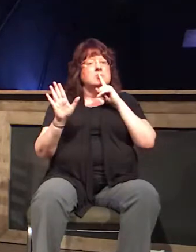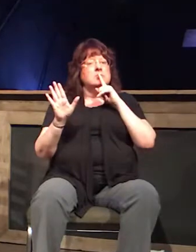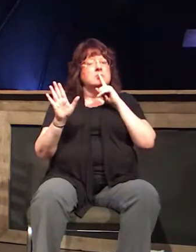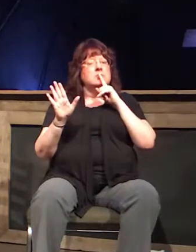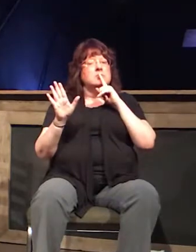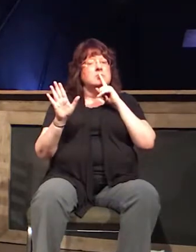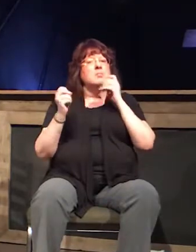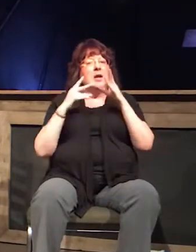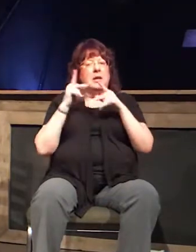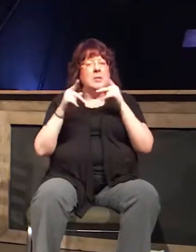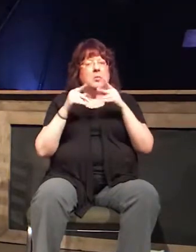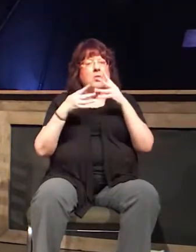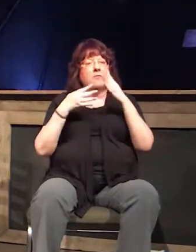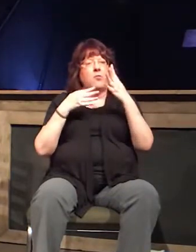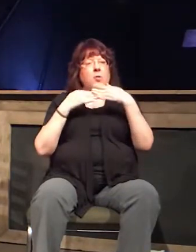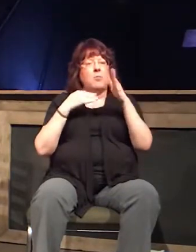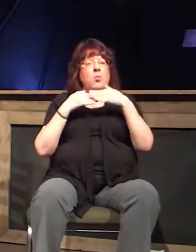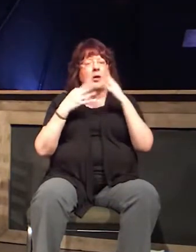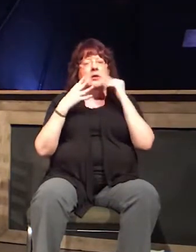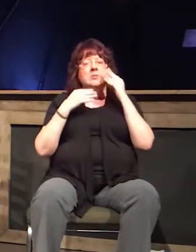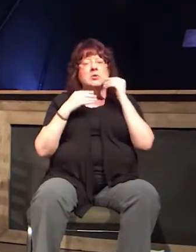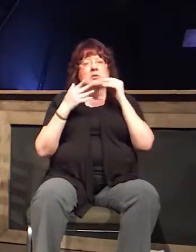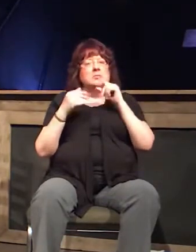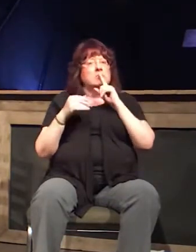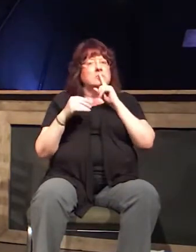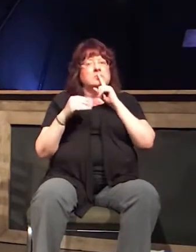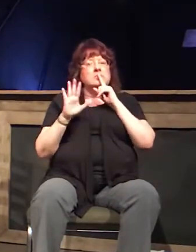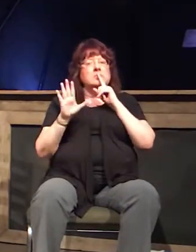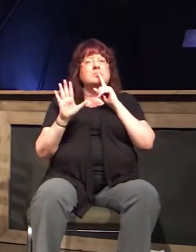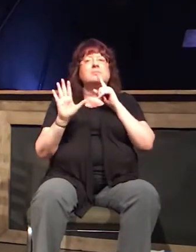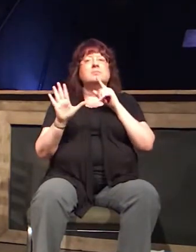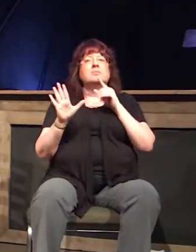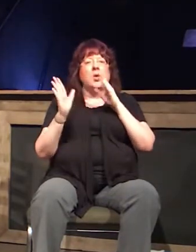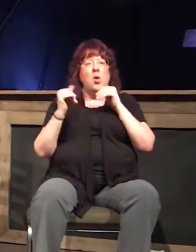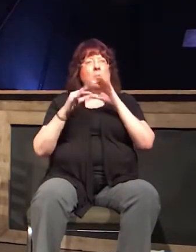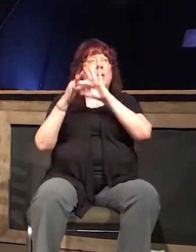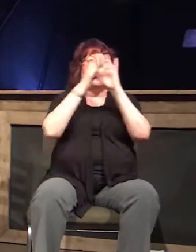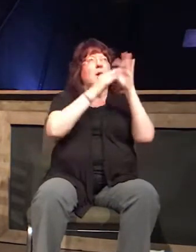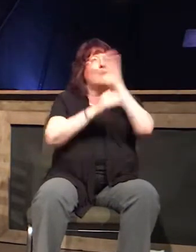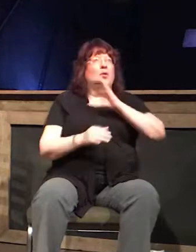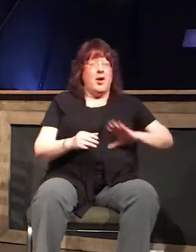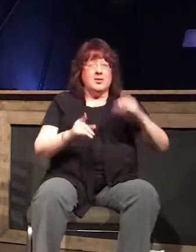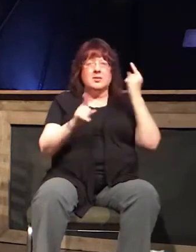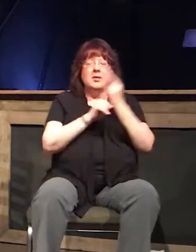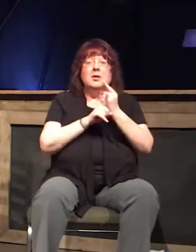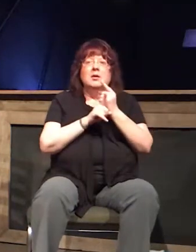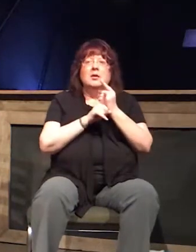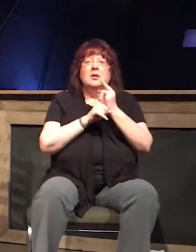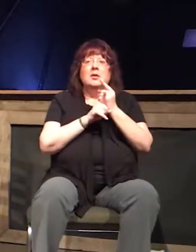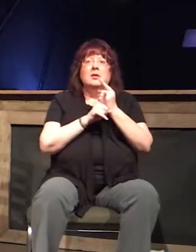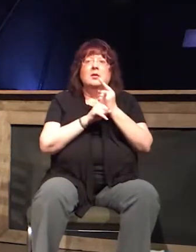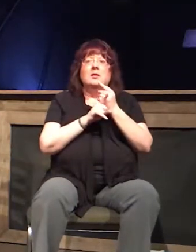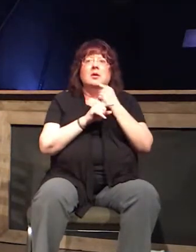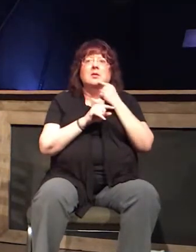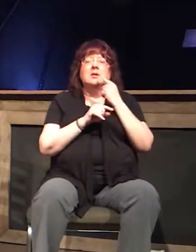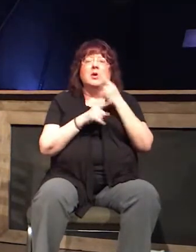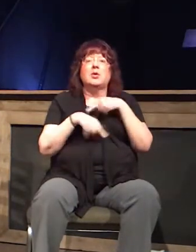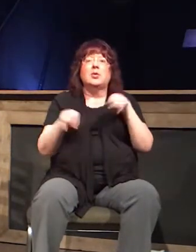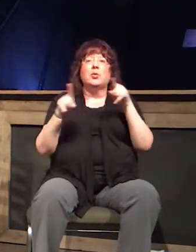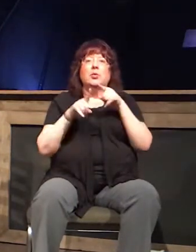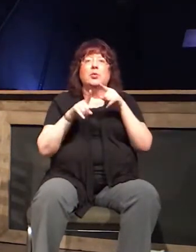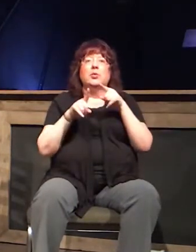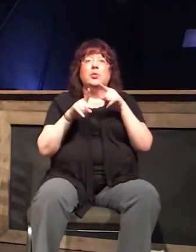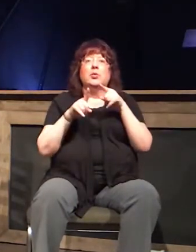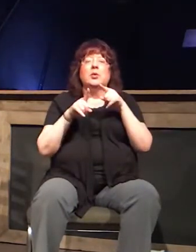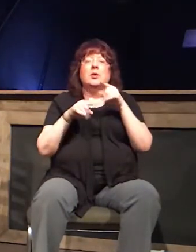some of the things that many people with four or more face, because I'm not going to speak that over you, because we have hope in Christ. Can I get an amen? Yeah. But what I will say to you today,